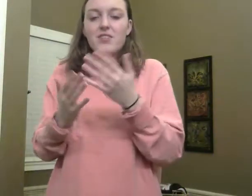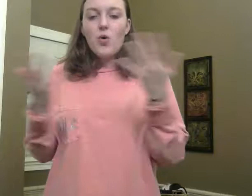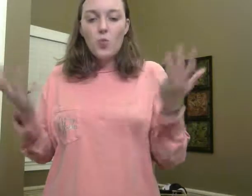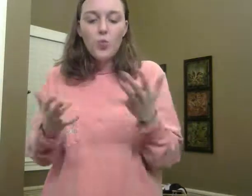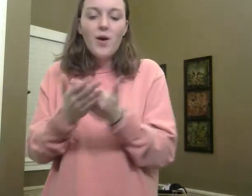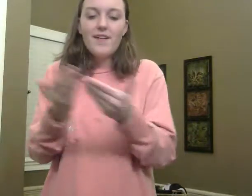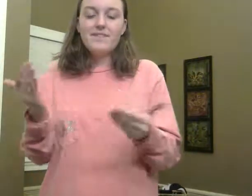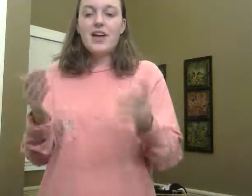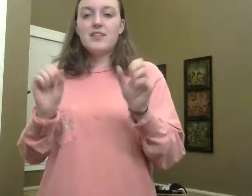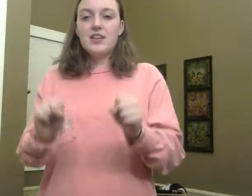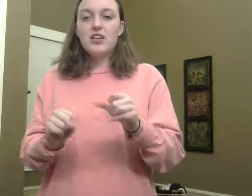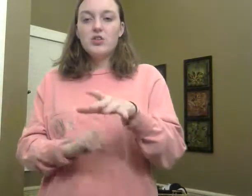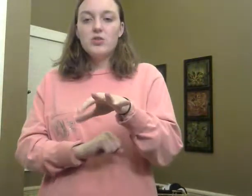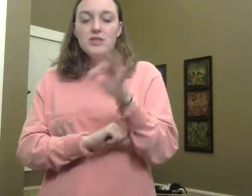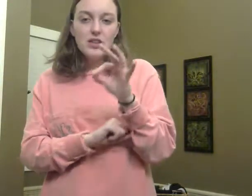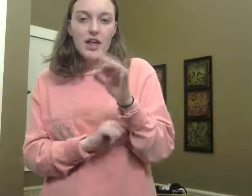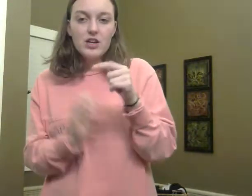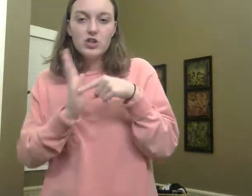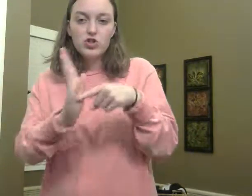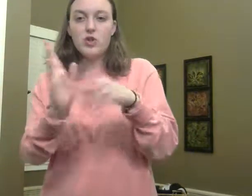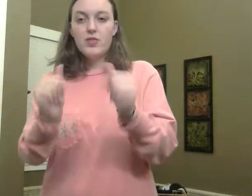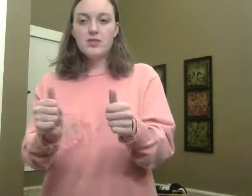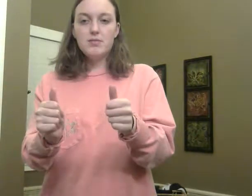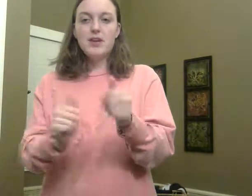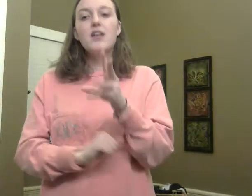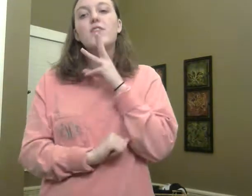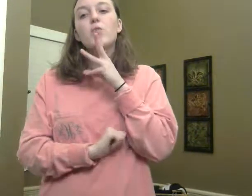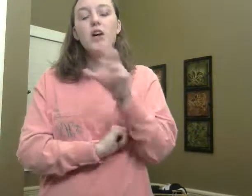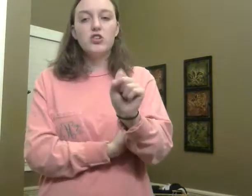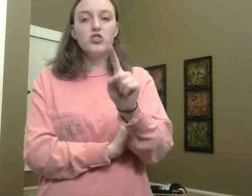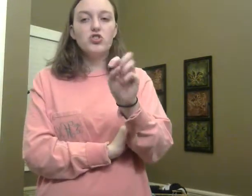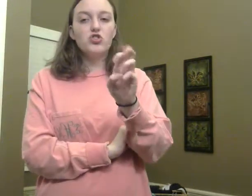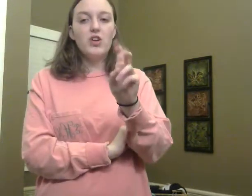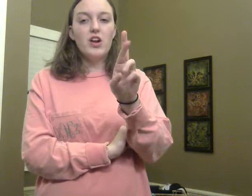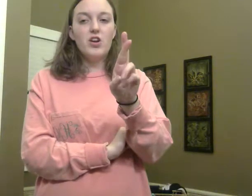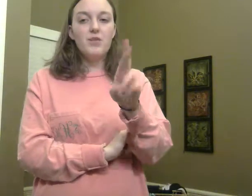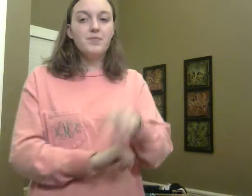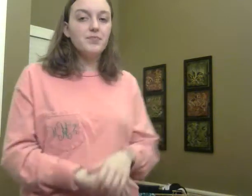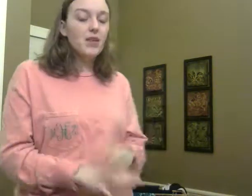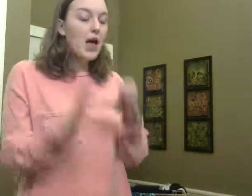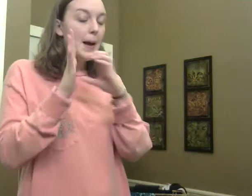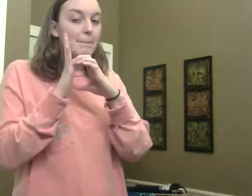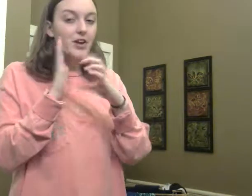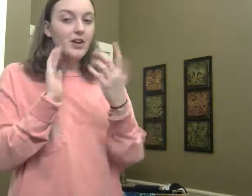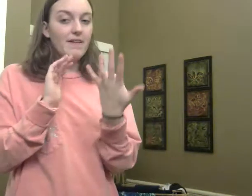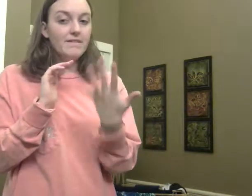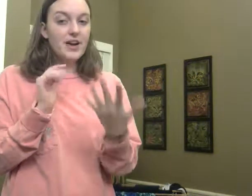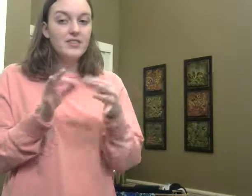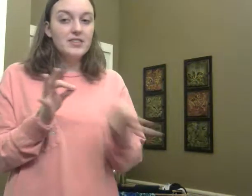water strider? Dylan, it's your turn. Paragraph 5, sentence 1 says, water striders also have very